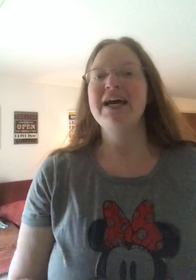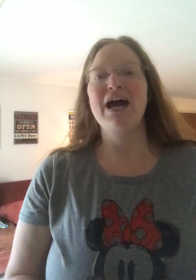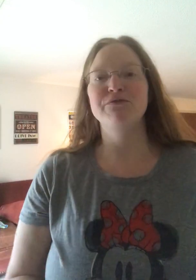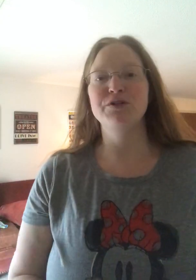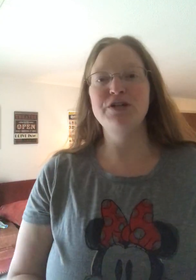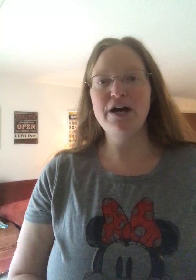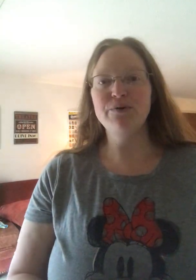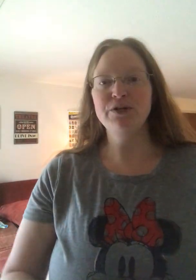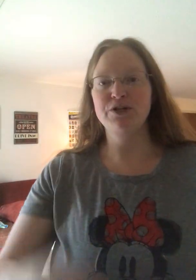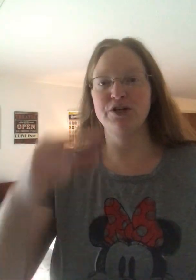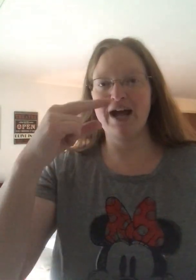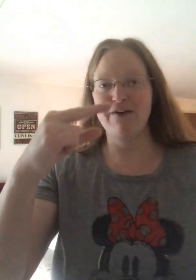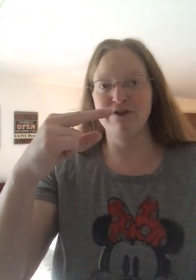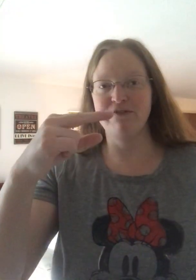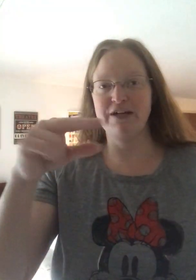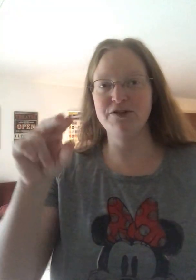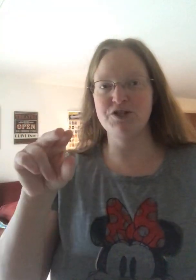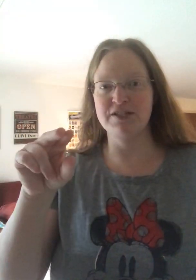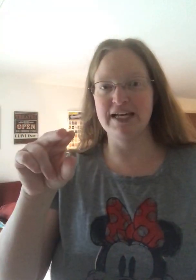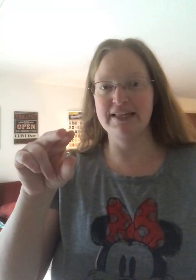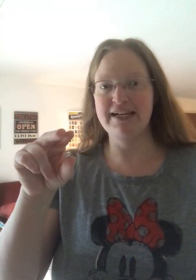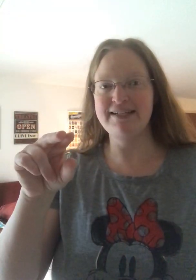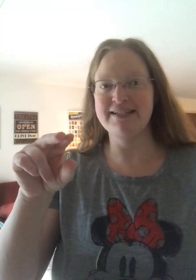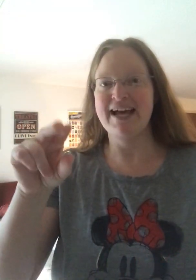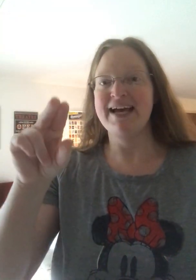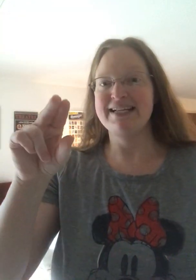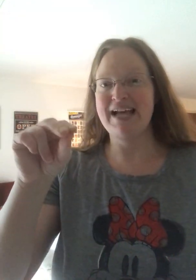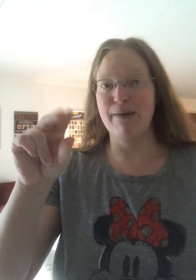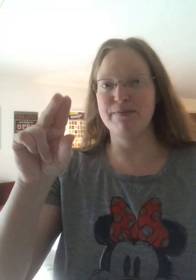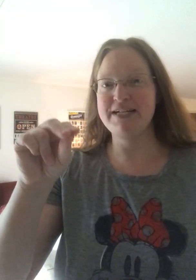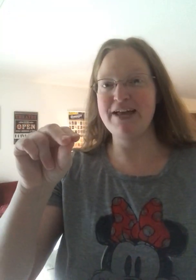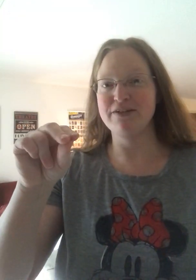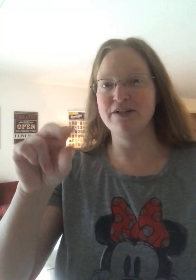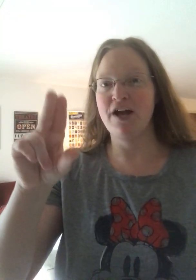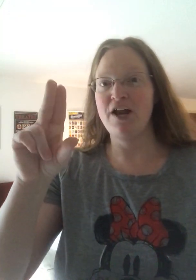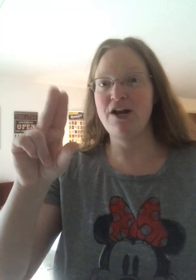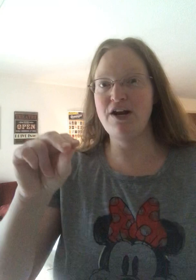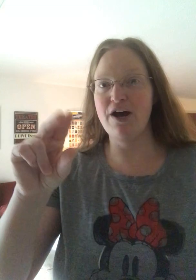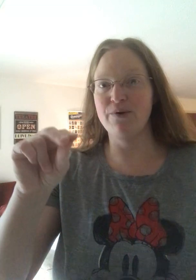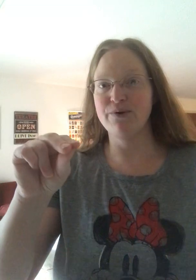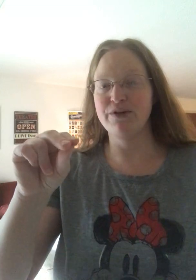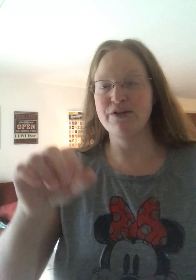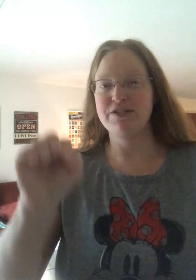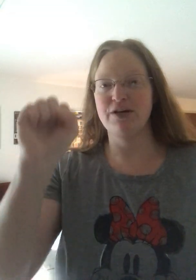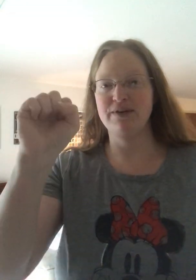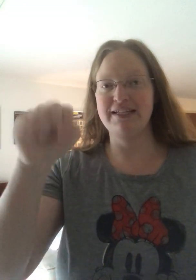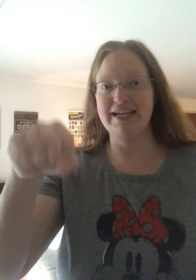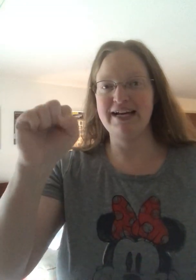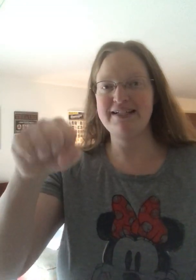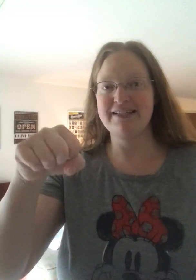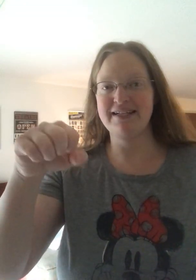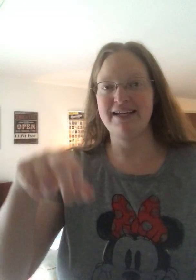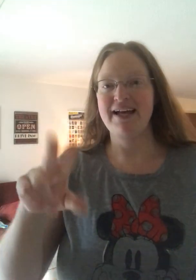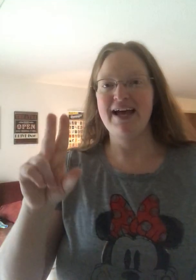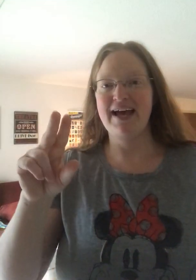And for no, you're going to have your fingers just like this, tap them together. No. So yes and